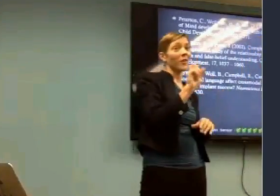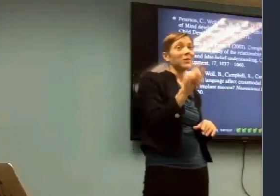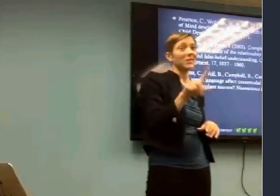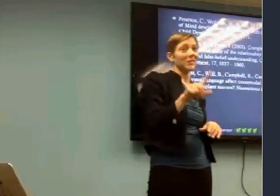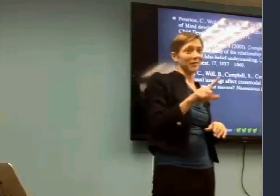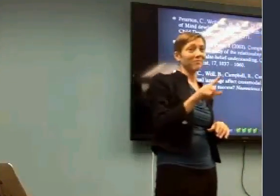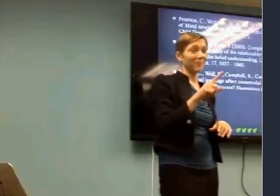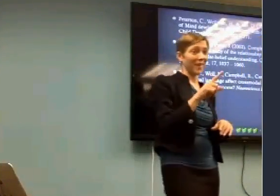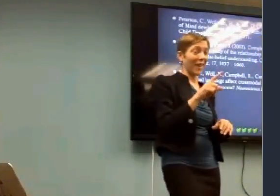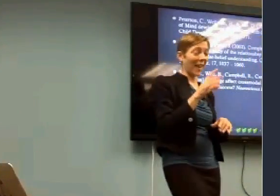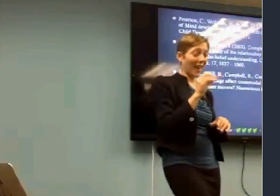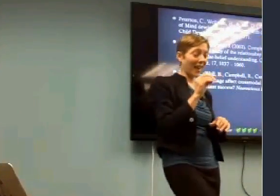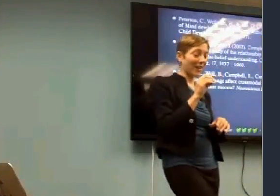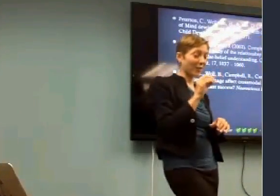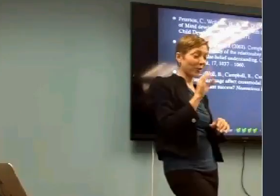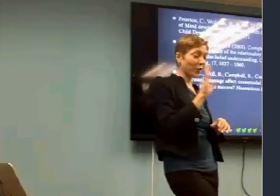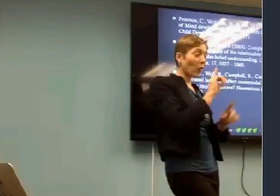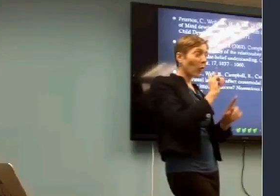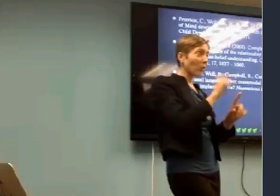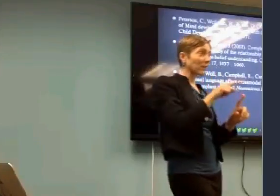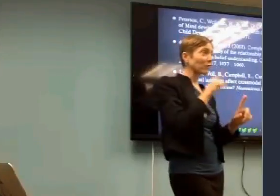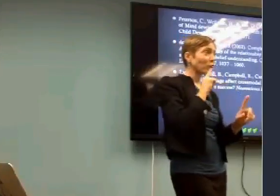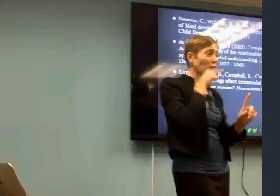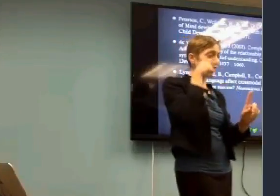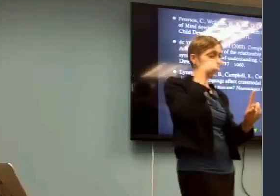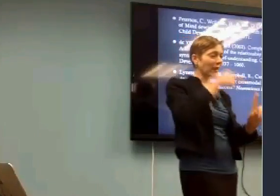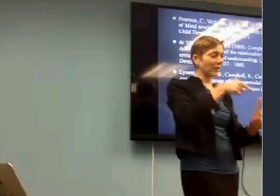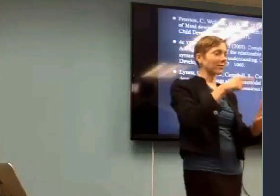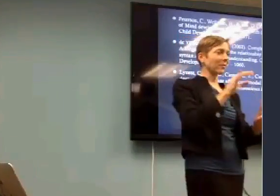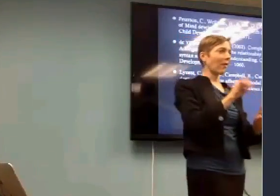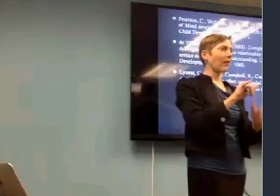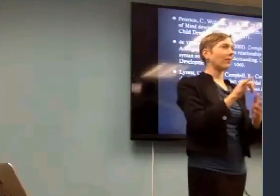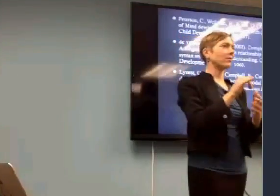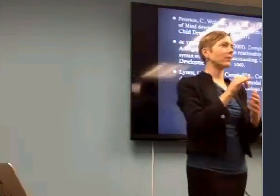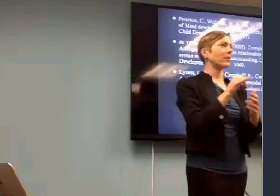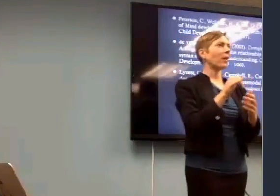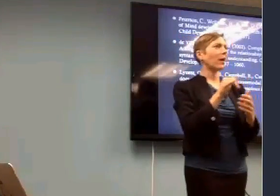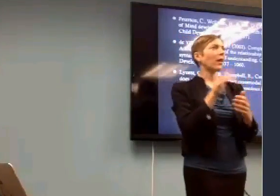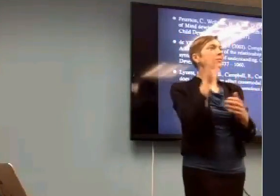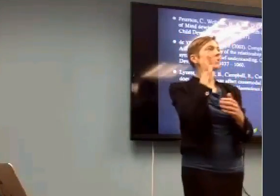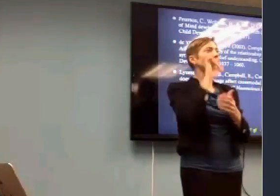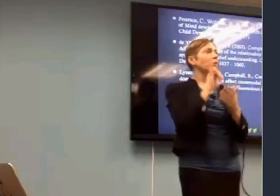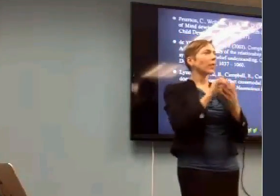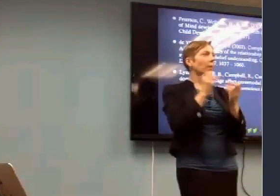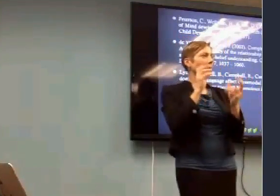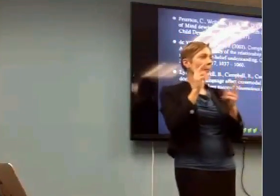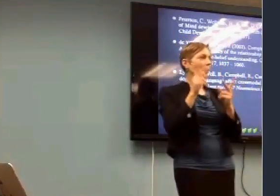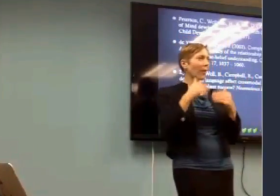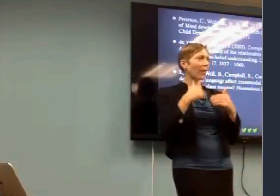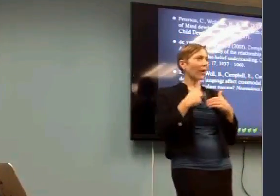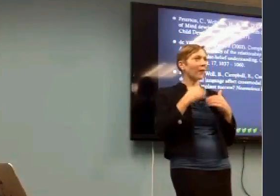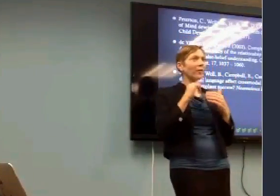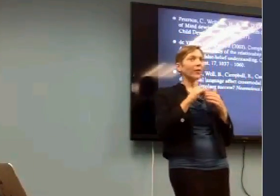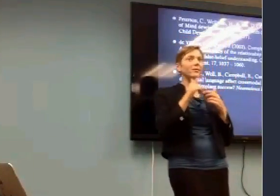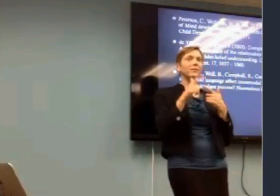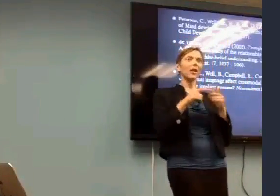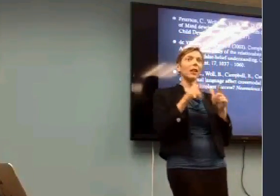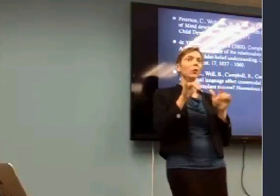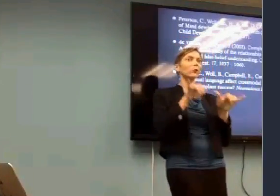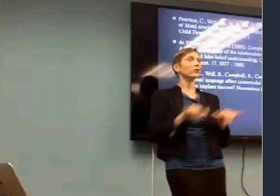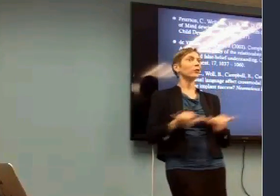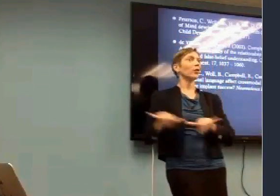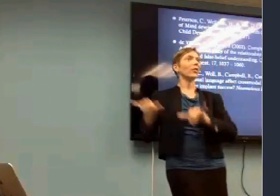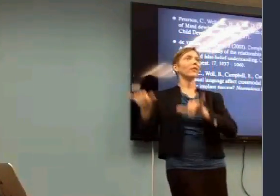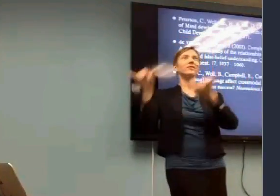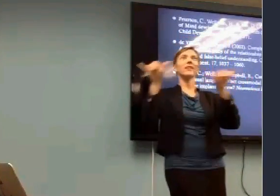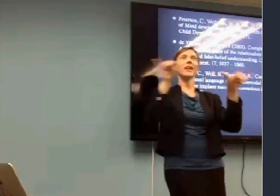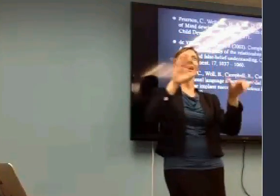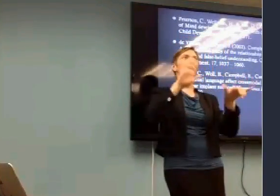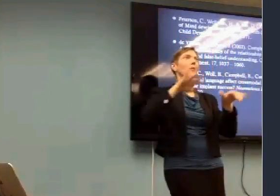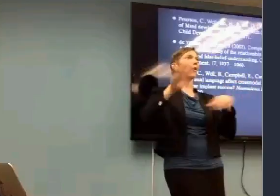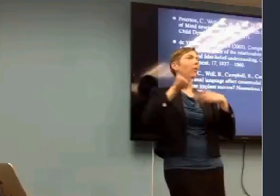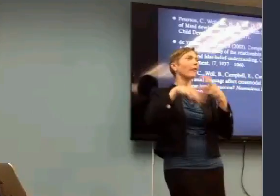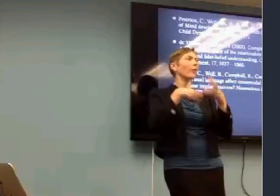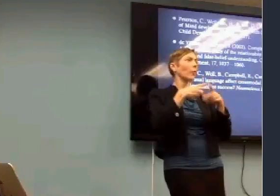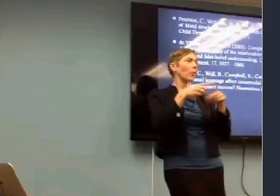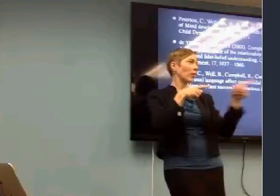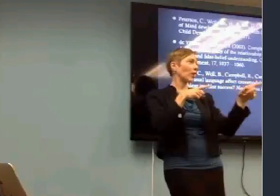Okay, that is a great question. And your question really targets on the assumption that many people have, that sign languages are universal, they're